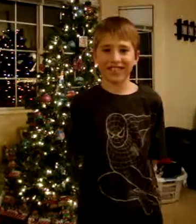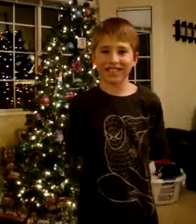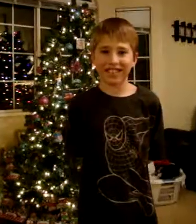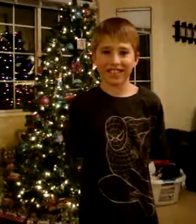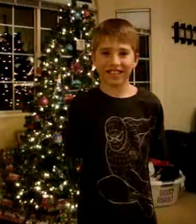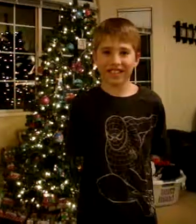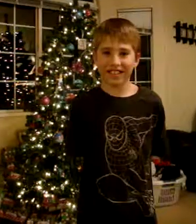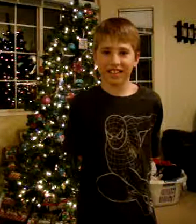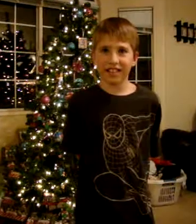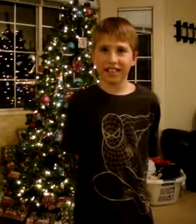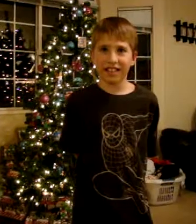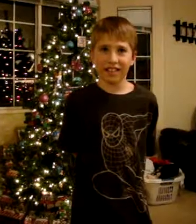show me how?